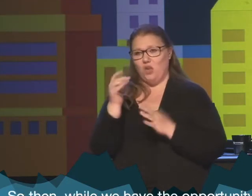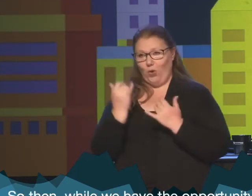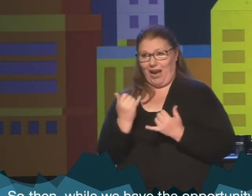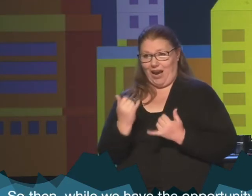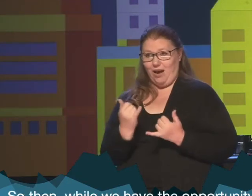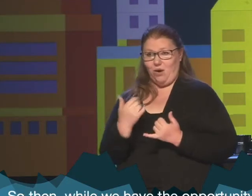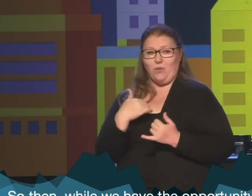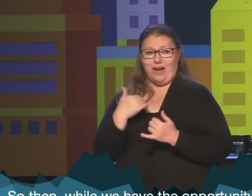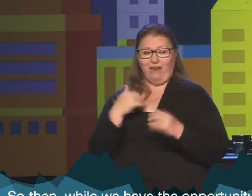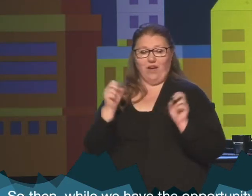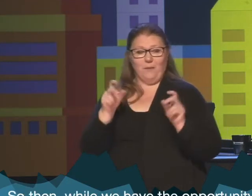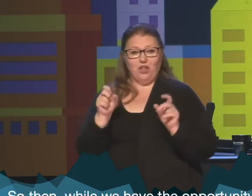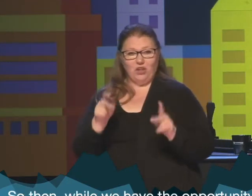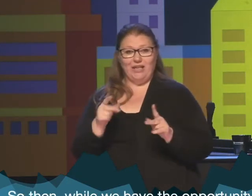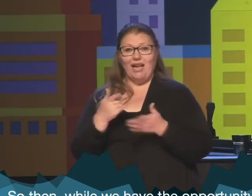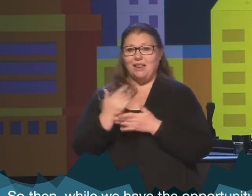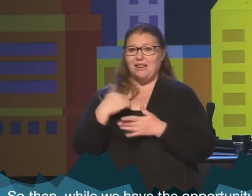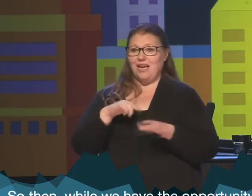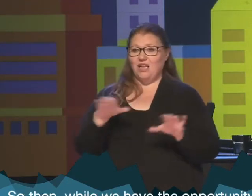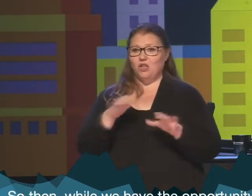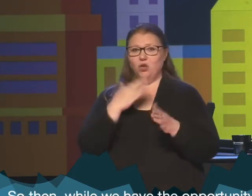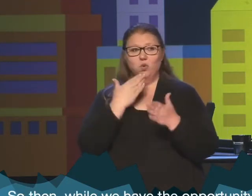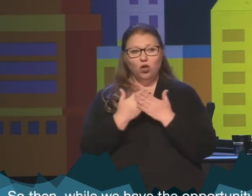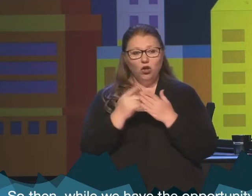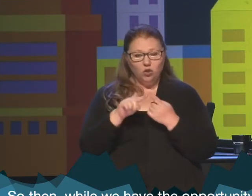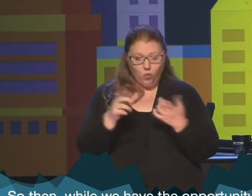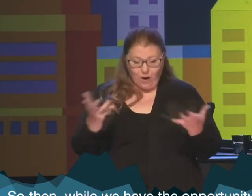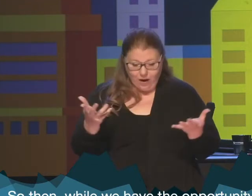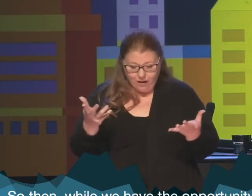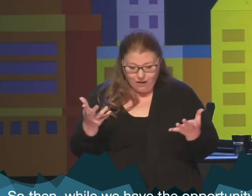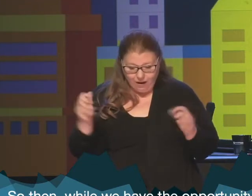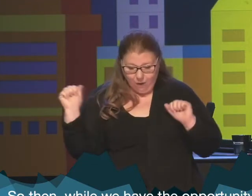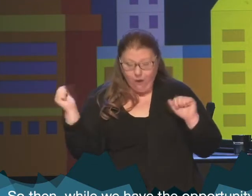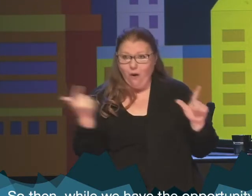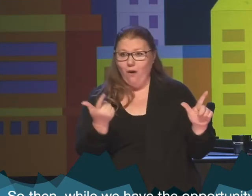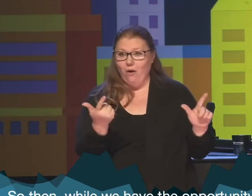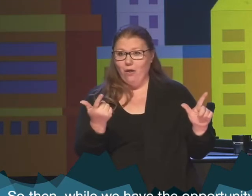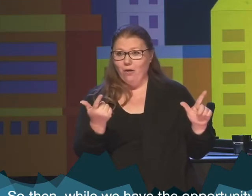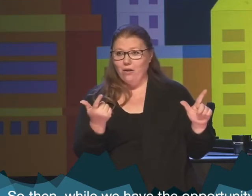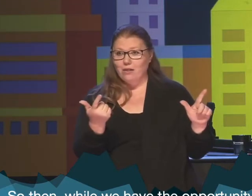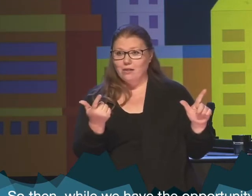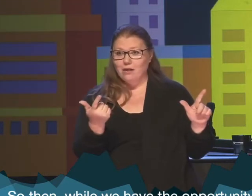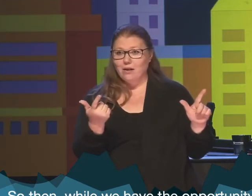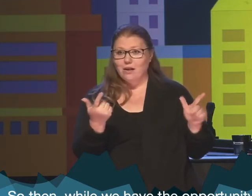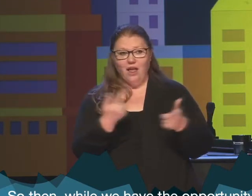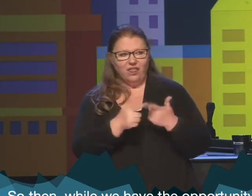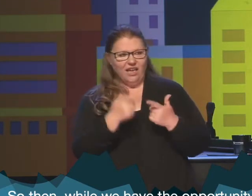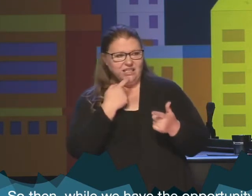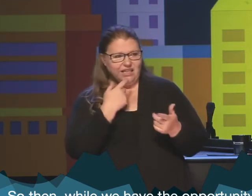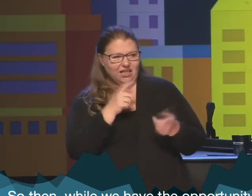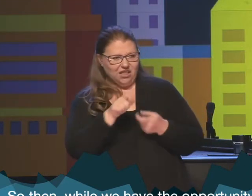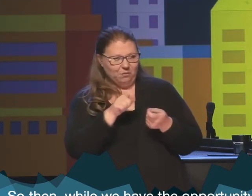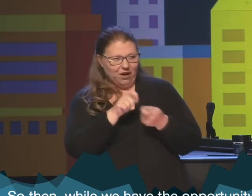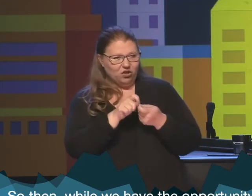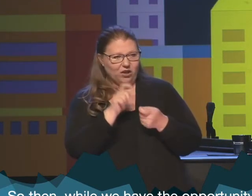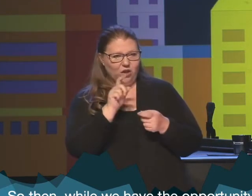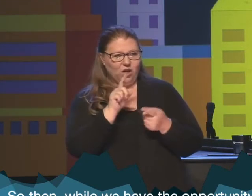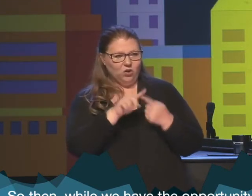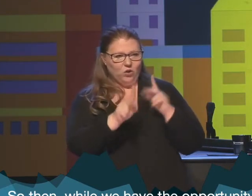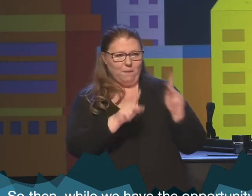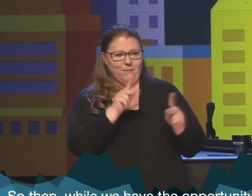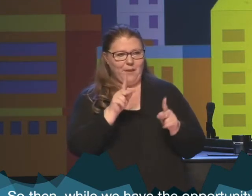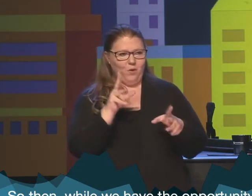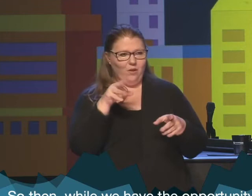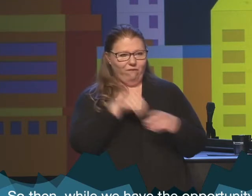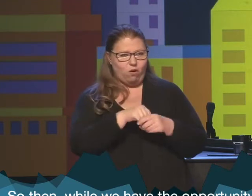have the opportunity, let us do good to, what's the word? All. Well, but then he says, especially to those who belong to the family